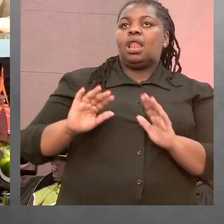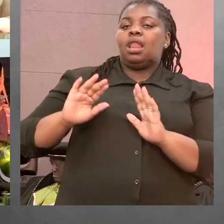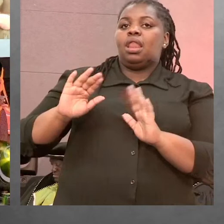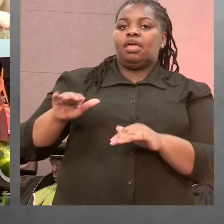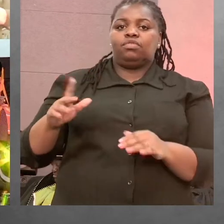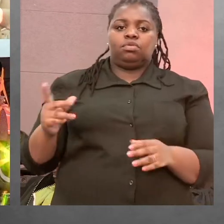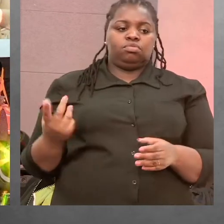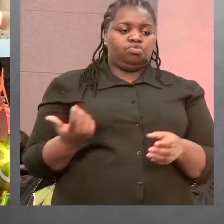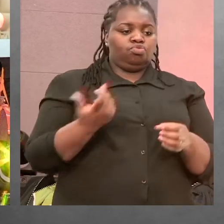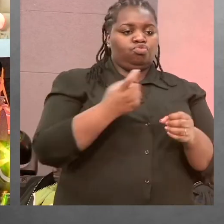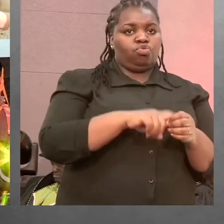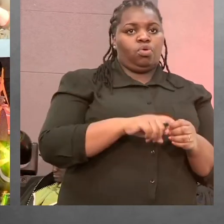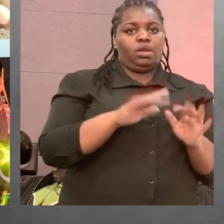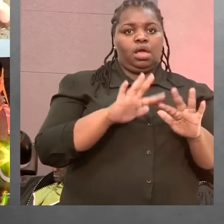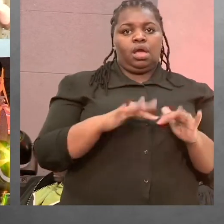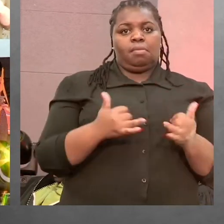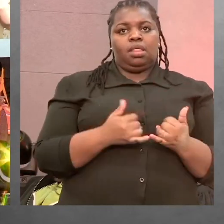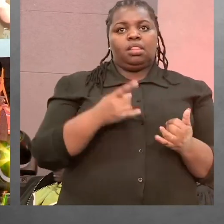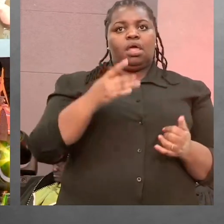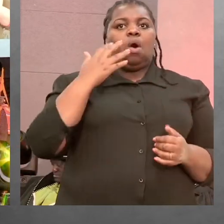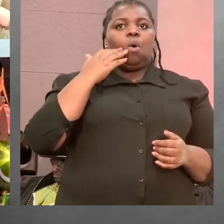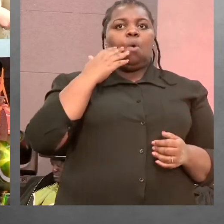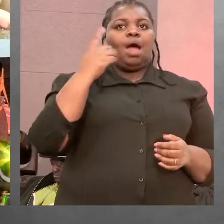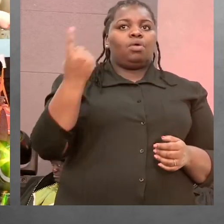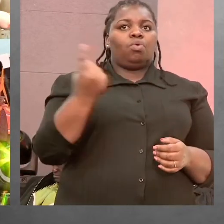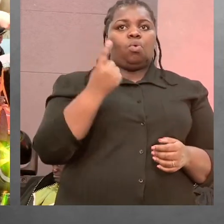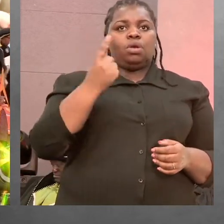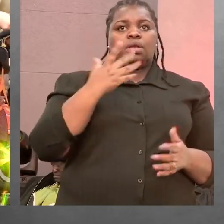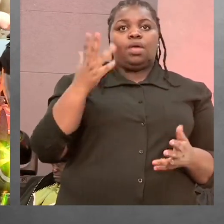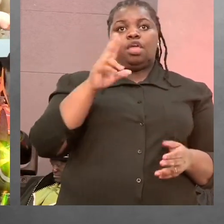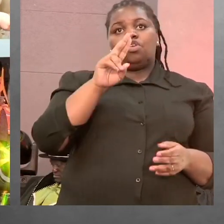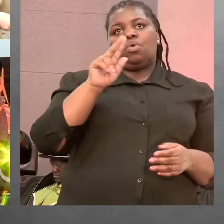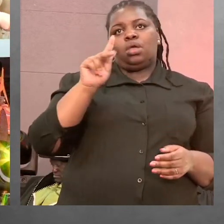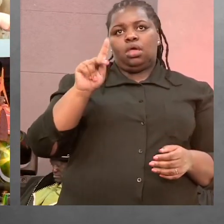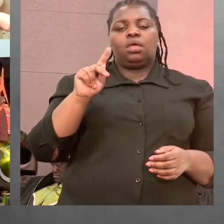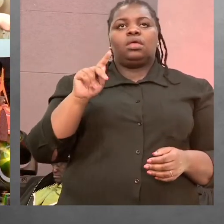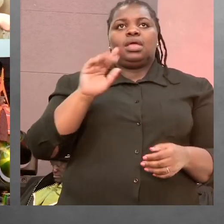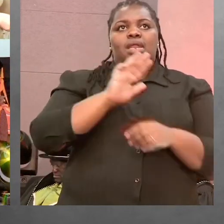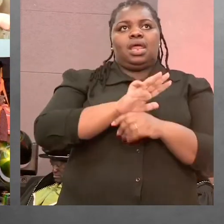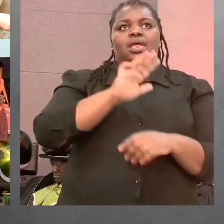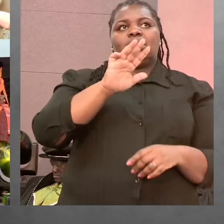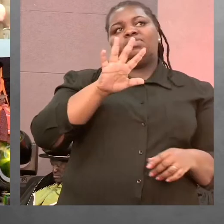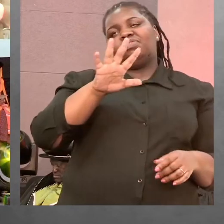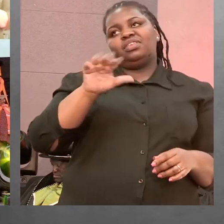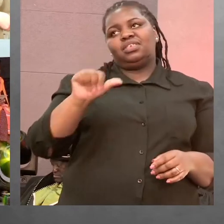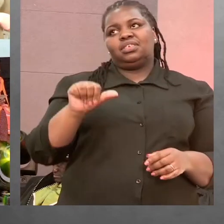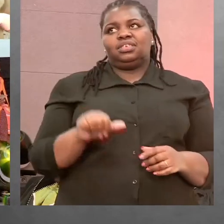a company that was a white-only company in the UK in 1956.